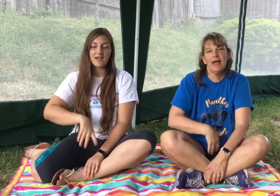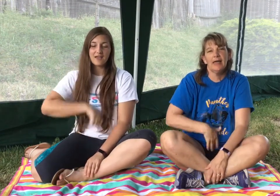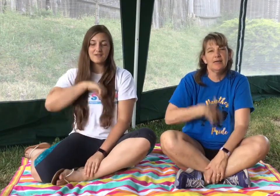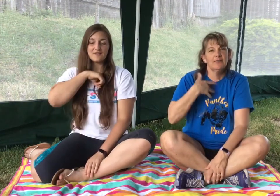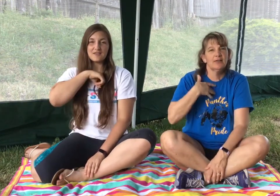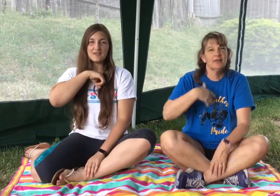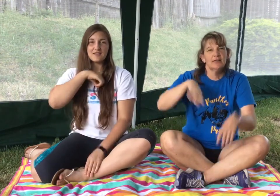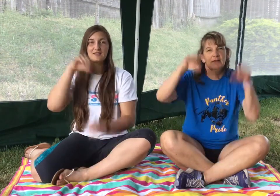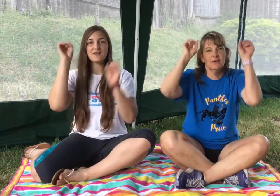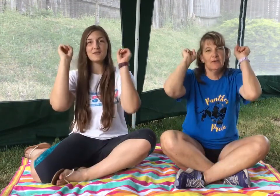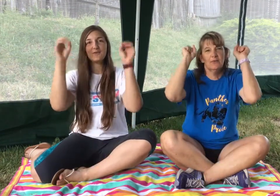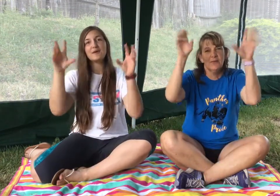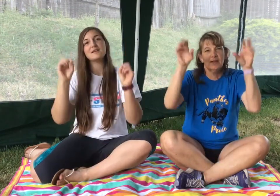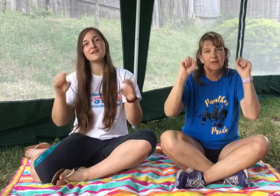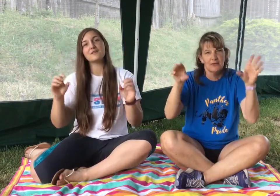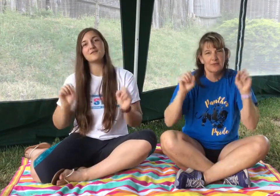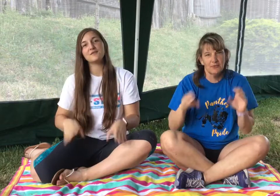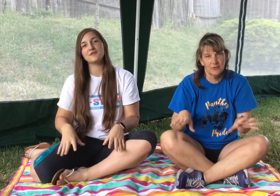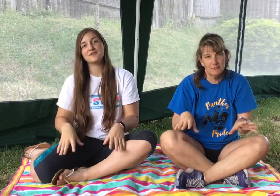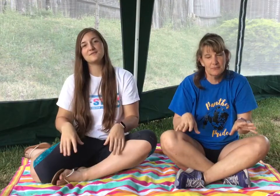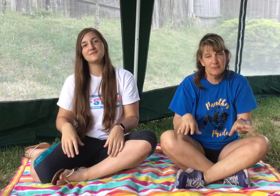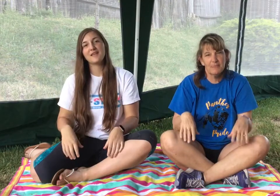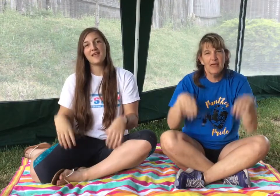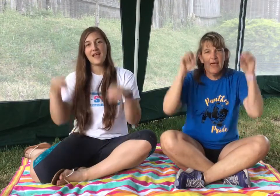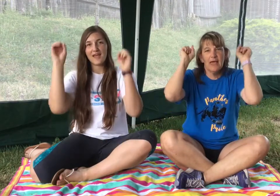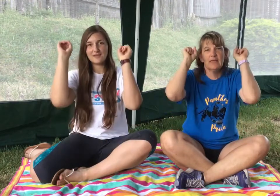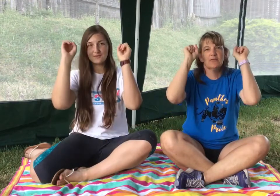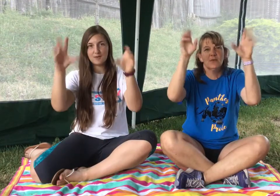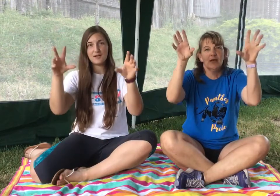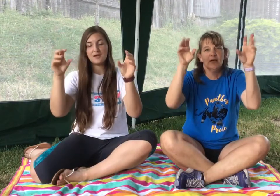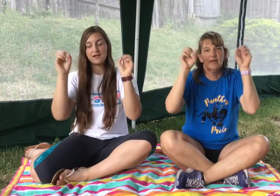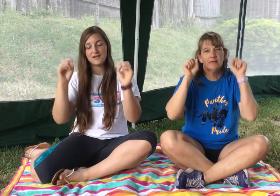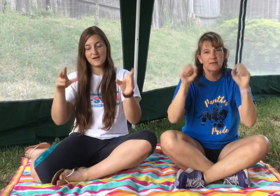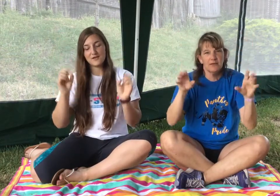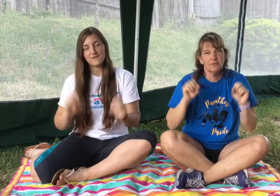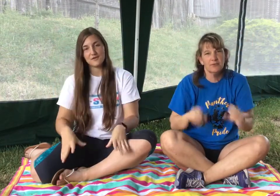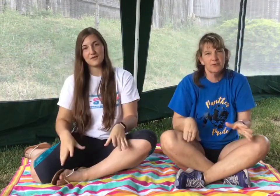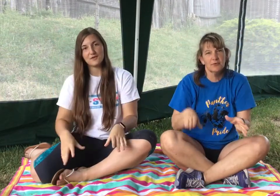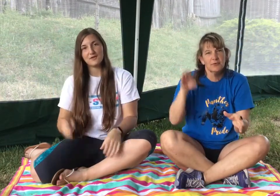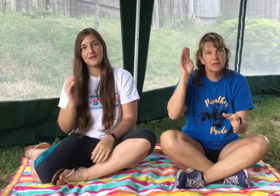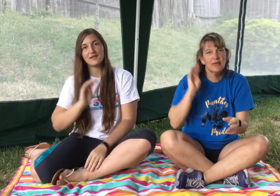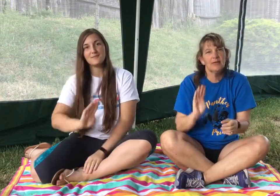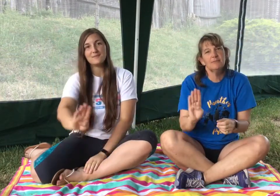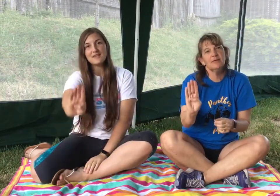I feel wonderful, as wonderful can be.